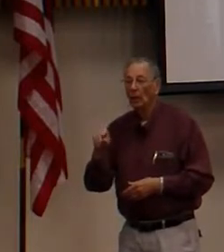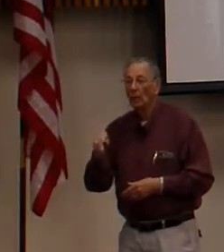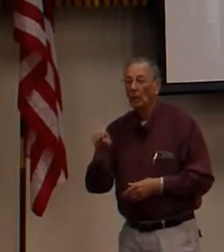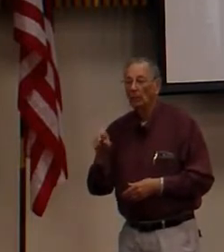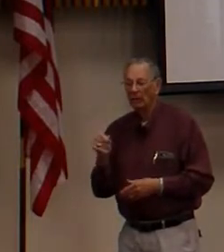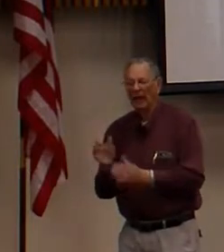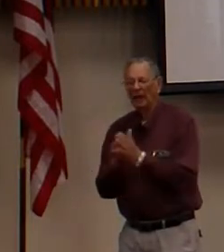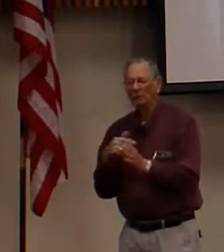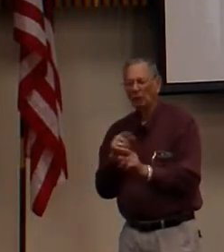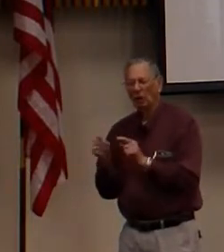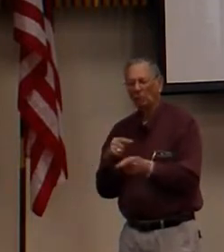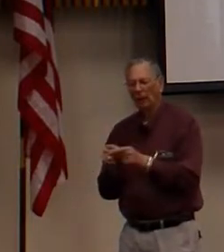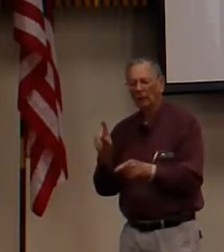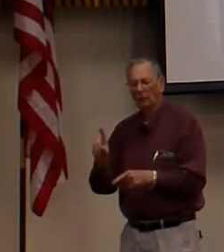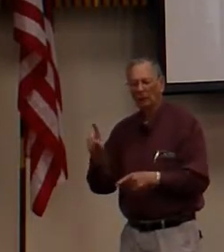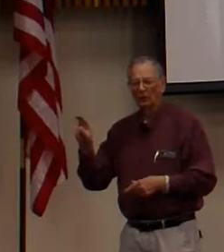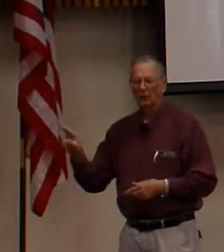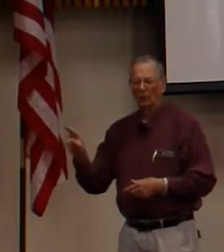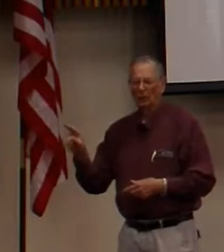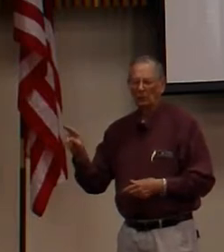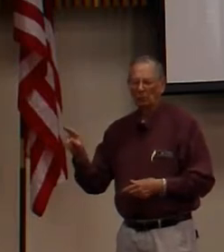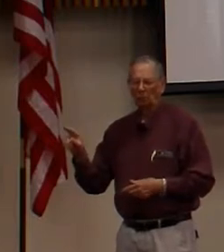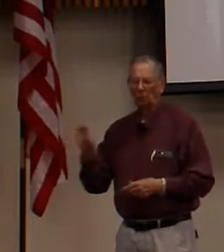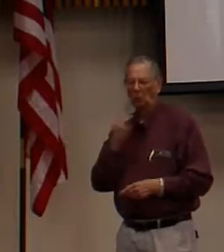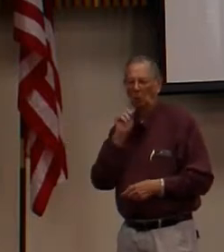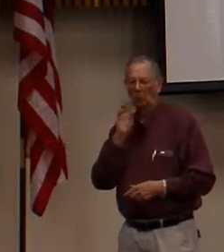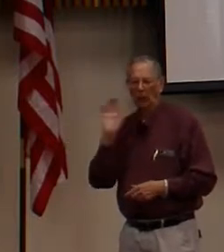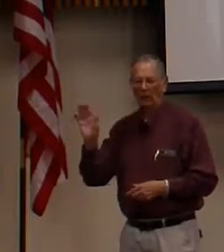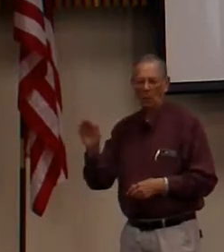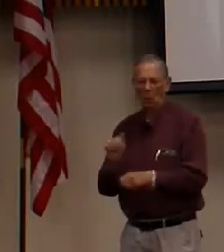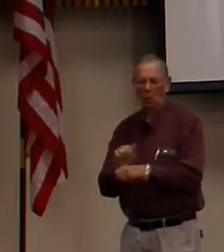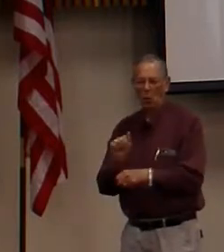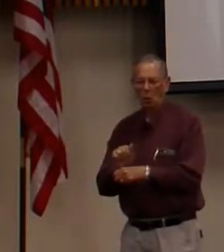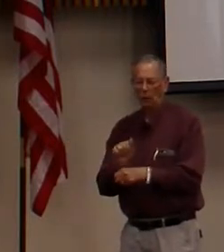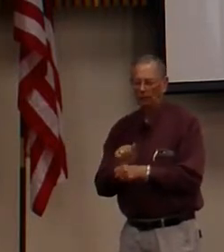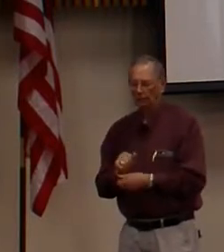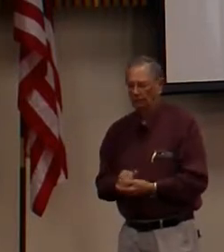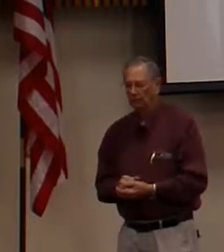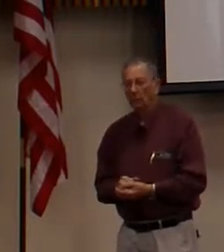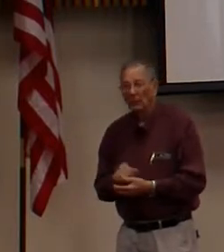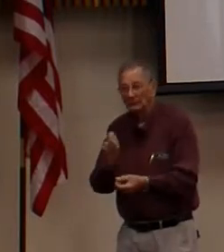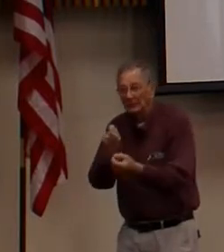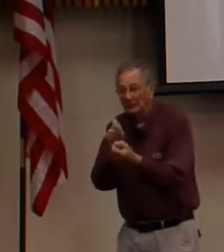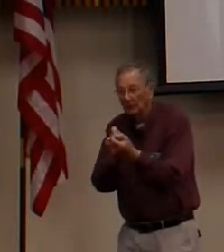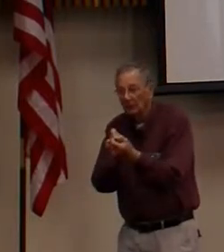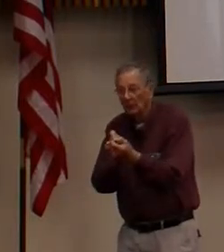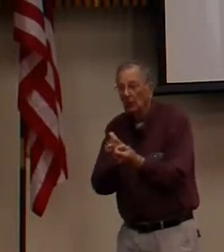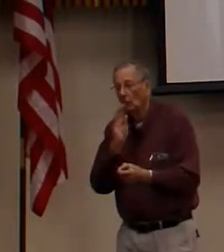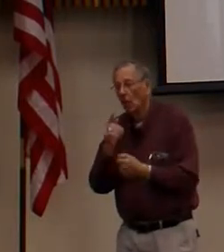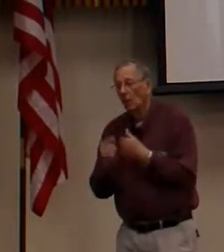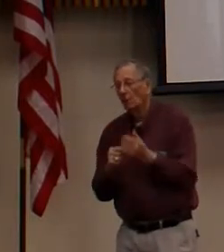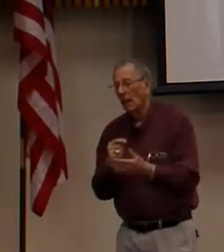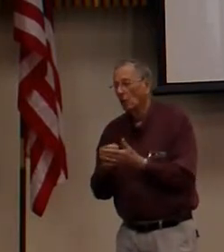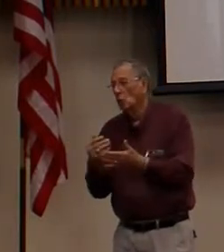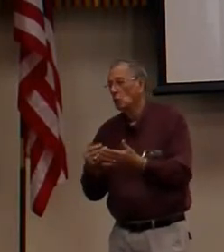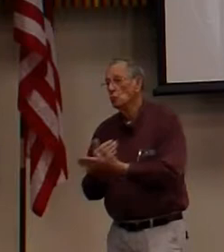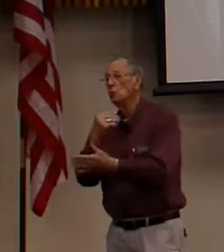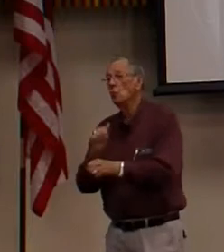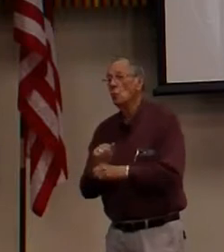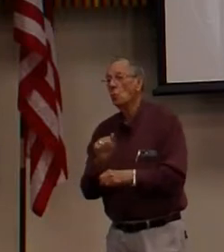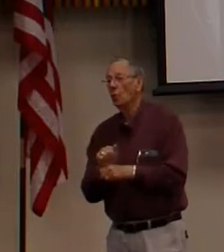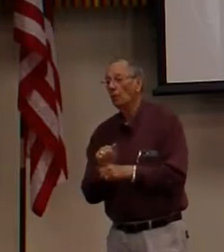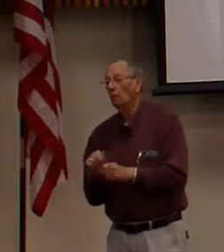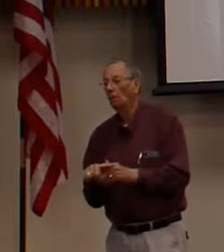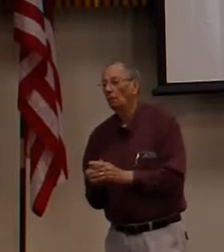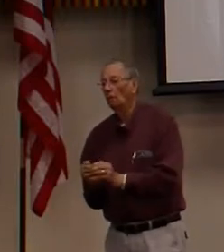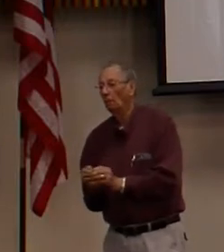talk about the Dominican Republic, to talk about the work going on there, but specifically to talk about a new work, or at least a